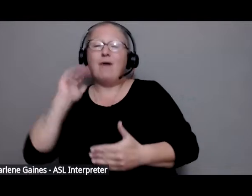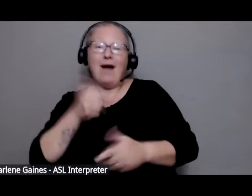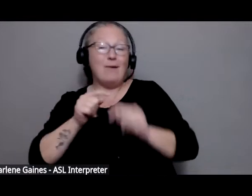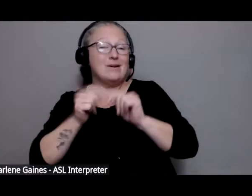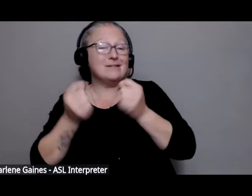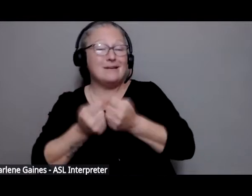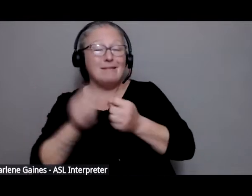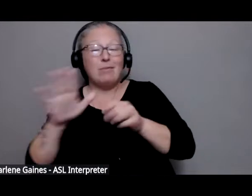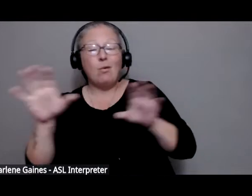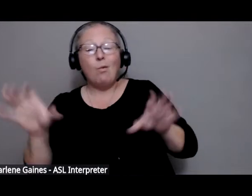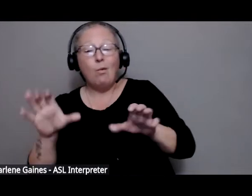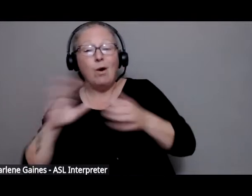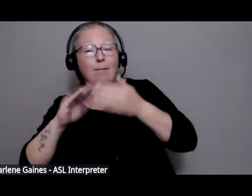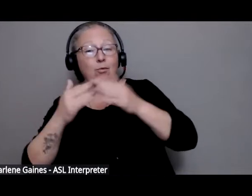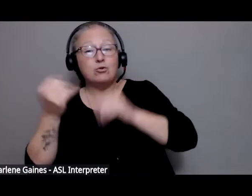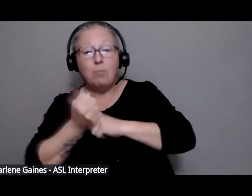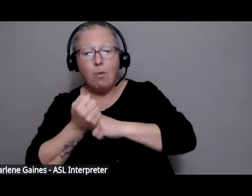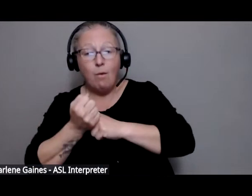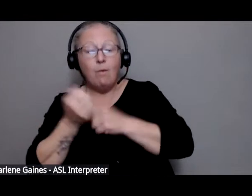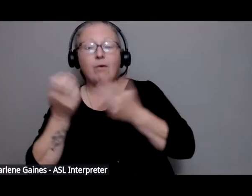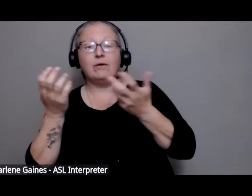teams, the community support that we have,